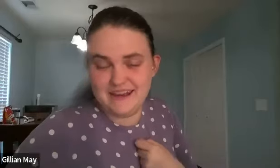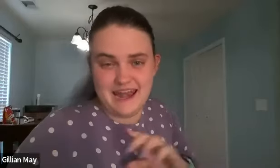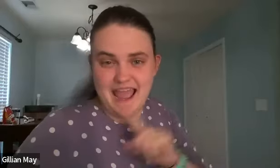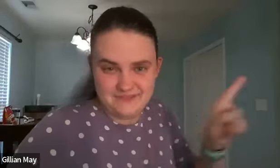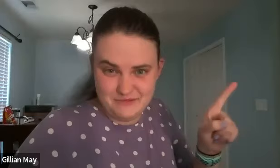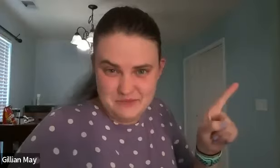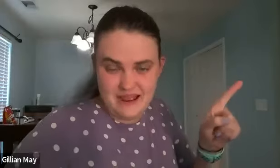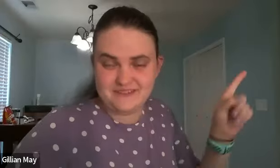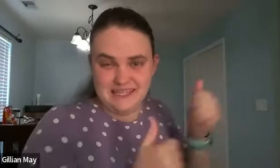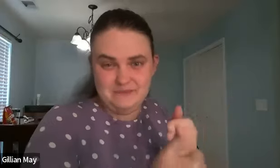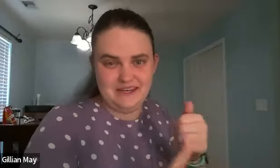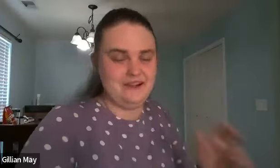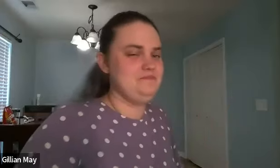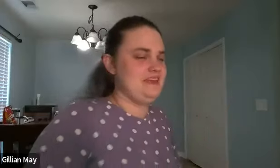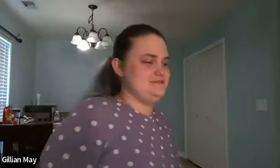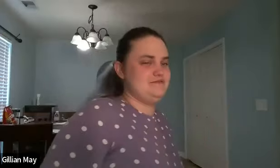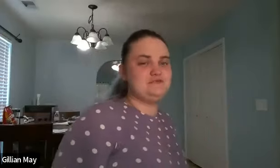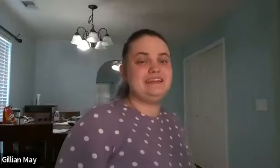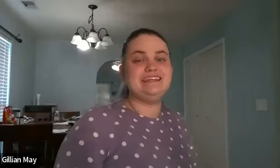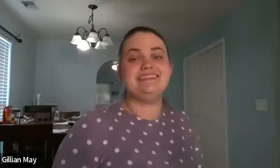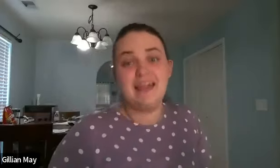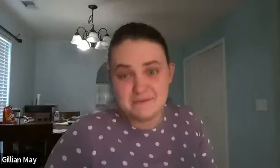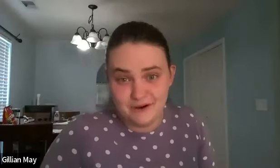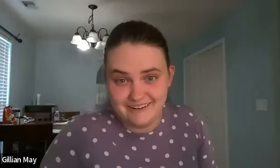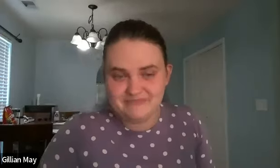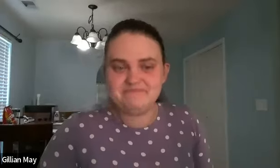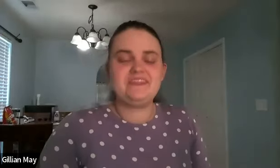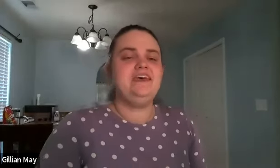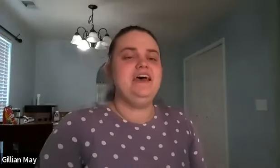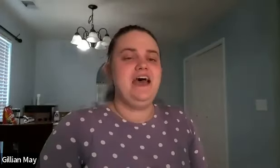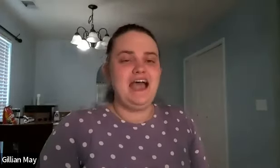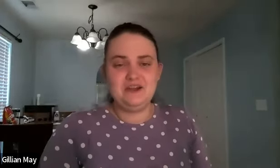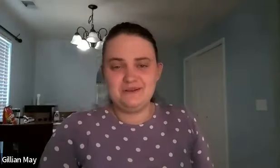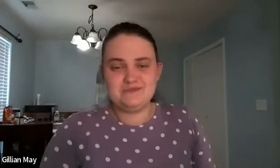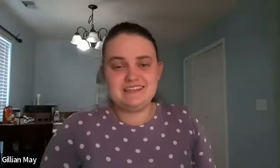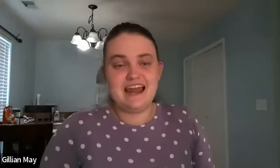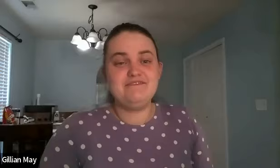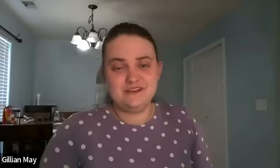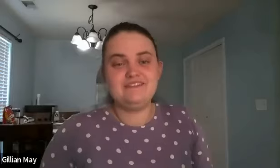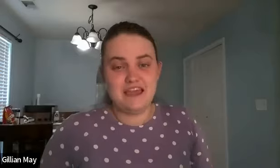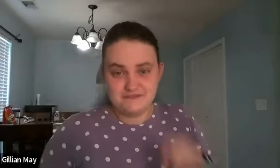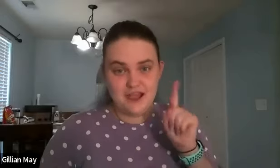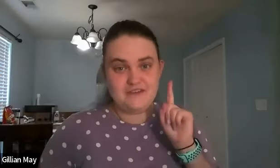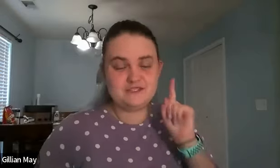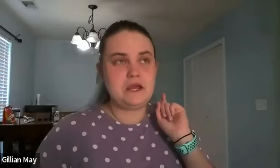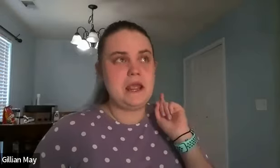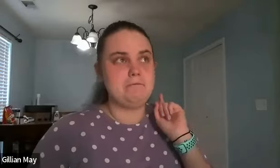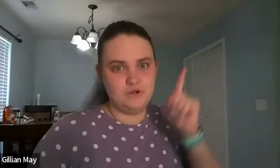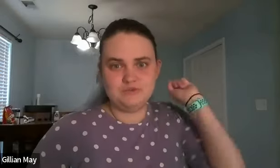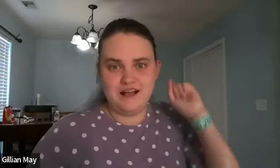and I have to remember, I have to keep it here. And so first one is library. I know it's really sad. I've forgotten this one multiple